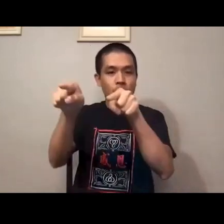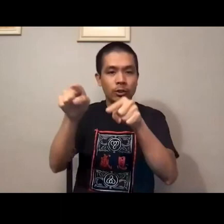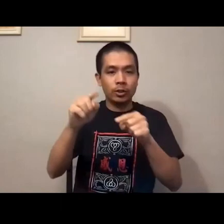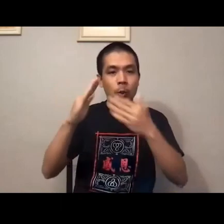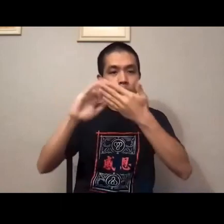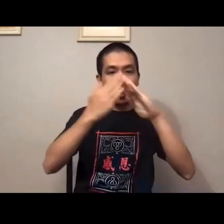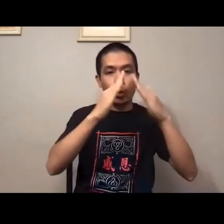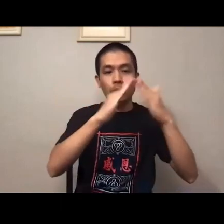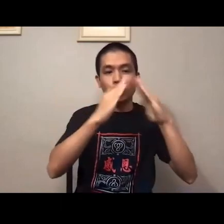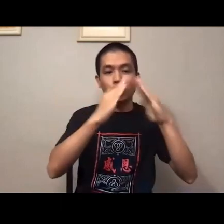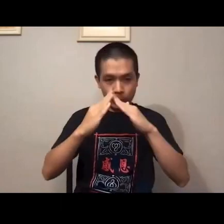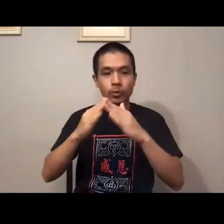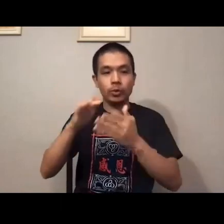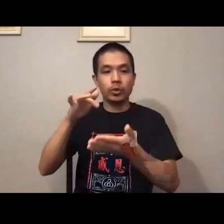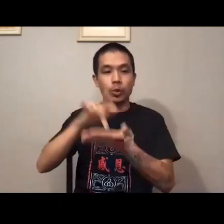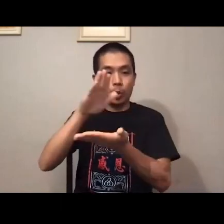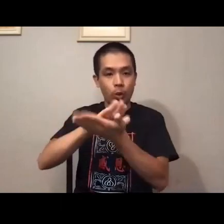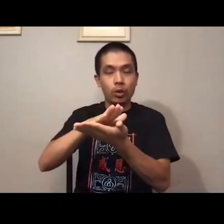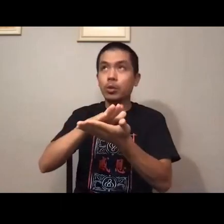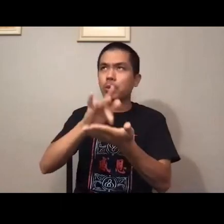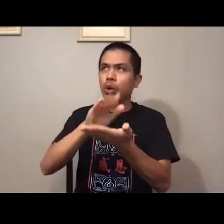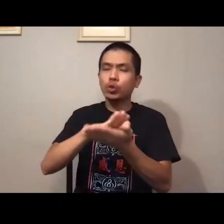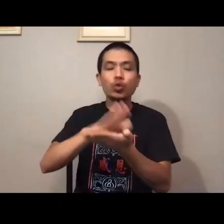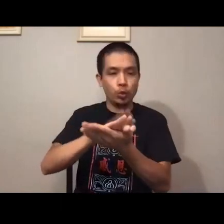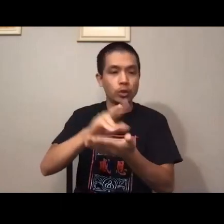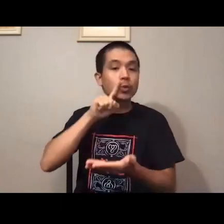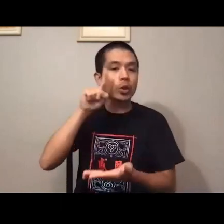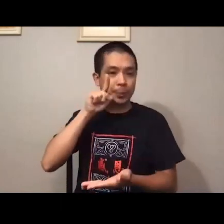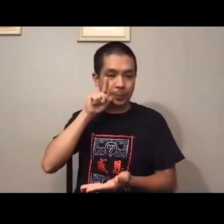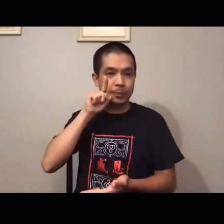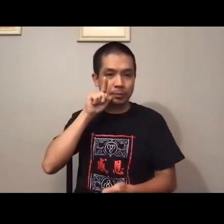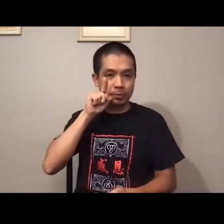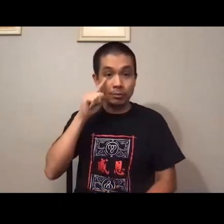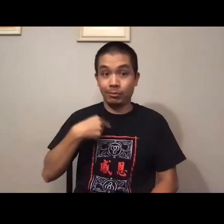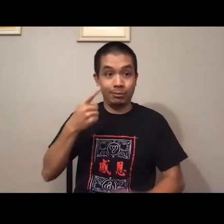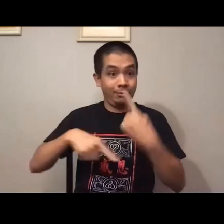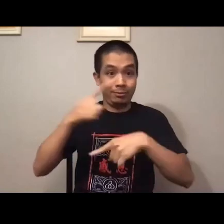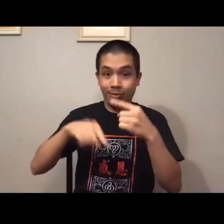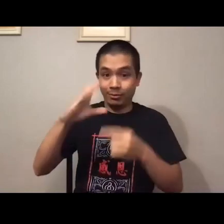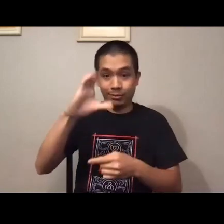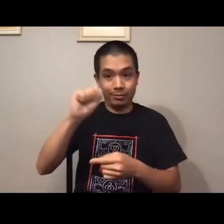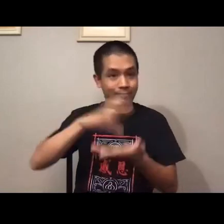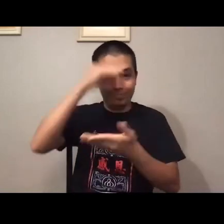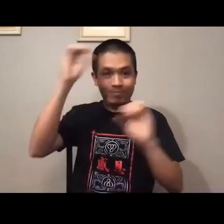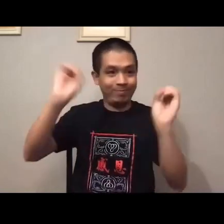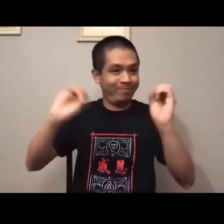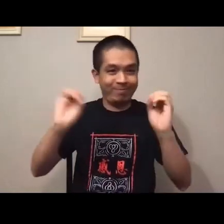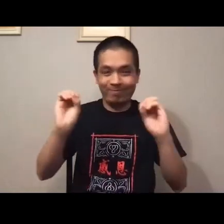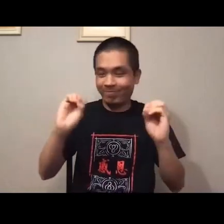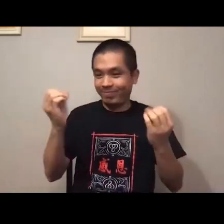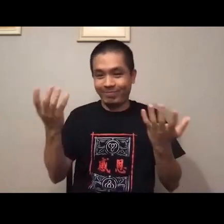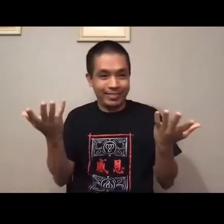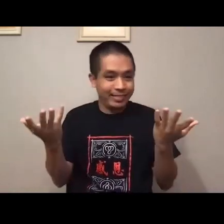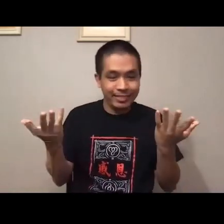my parents wanted me to continue to go to a hearing school, but I was able to go to a school for the